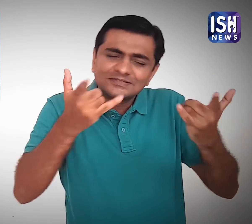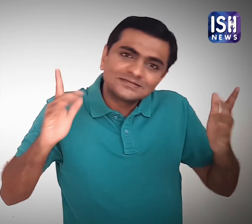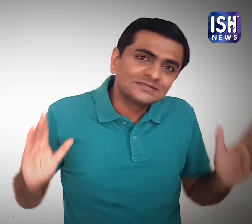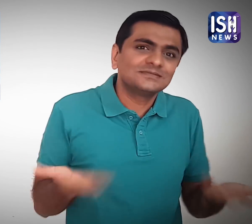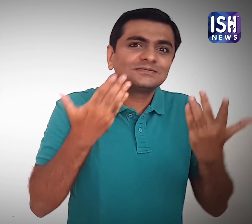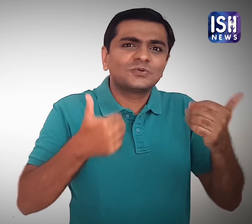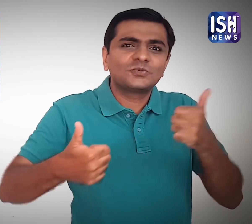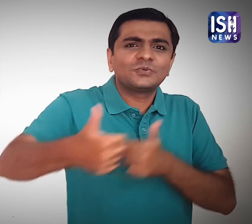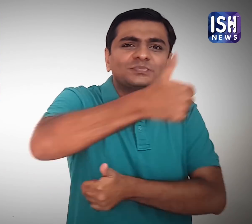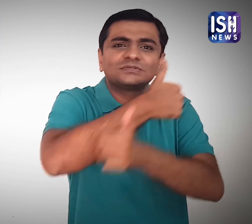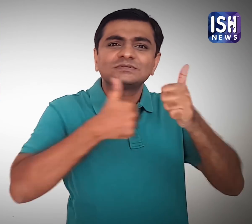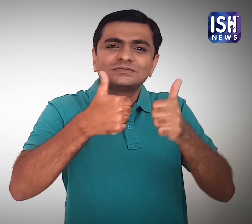in the competition.